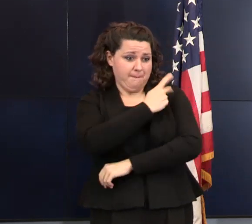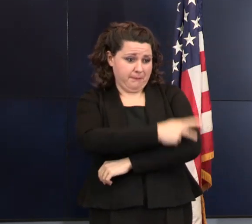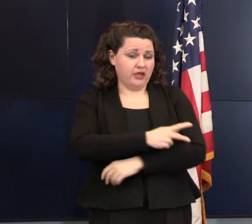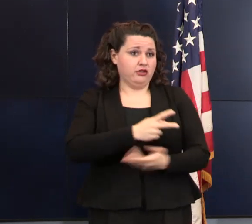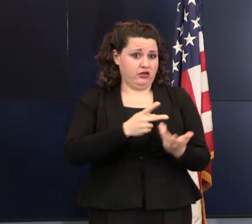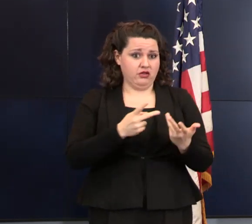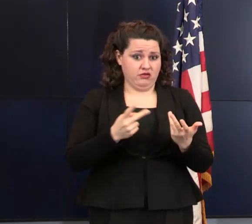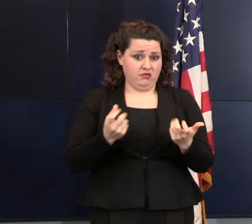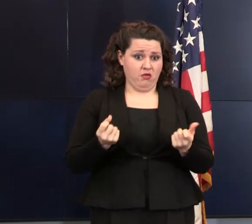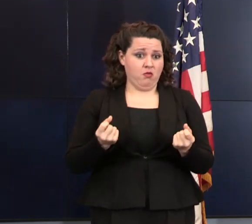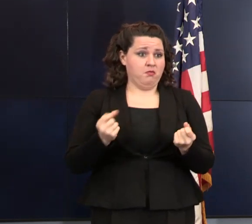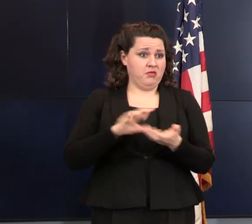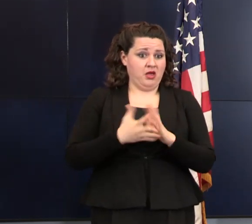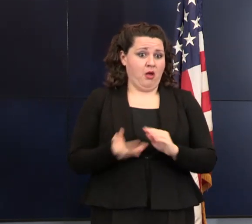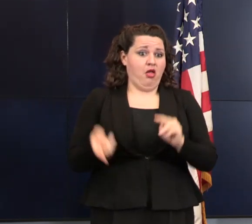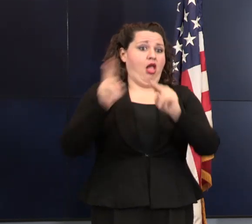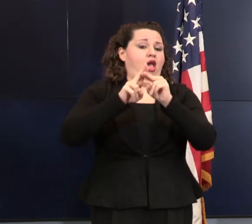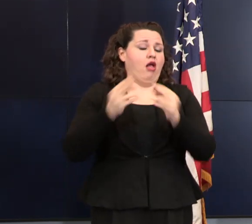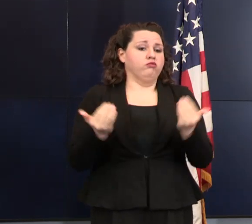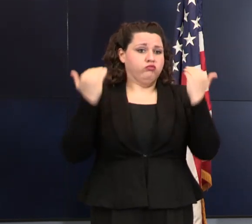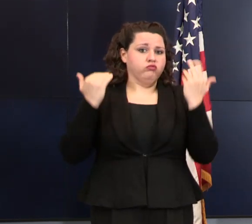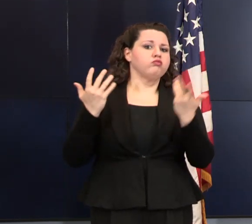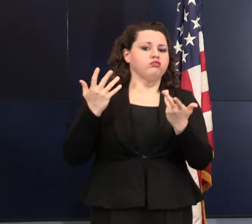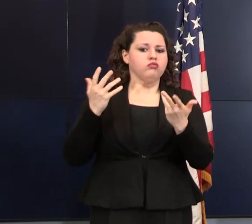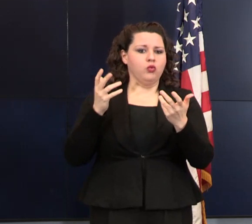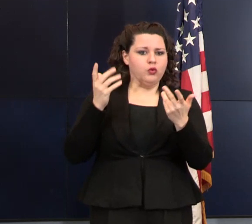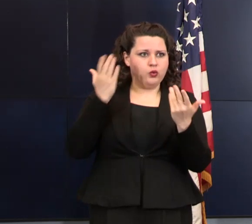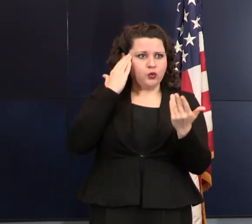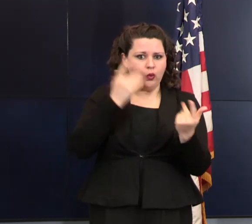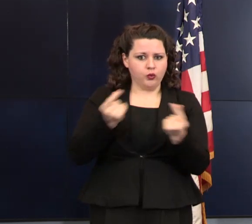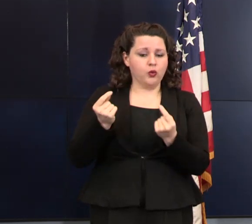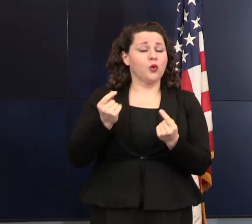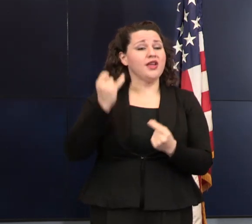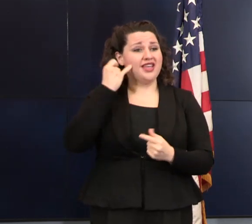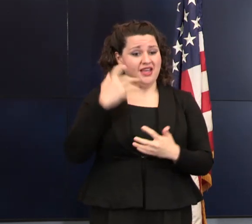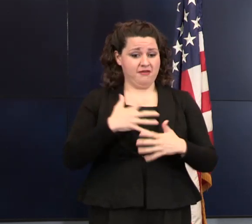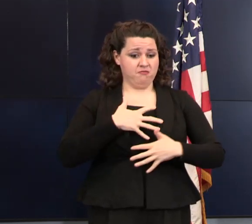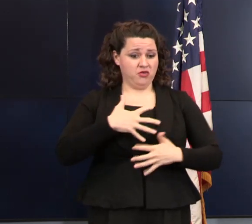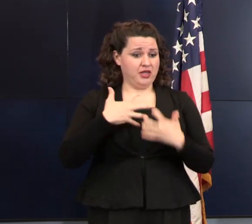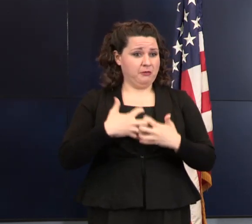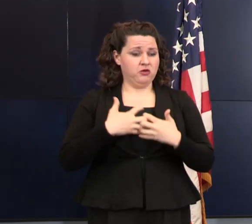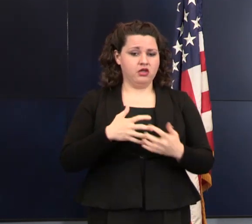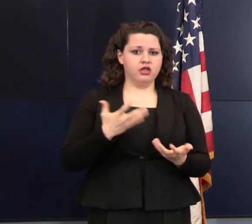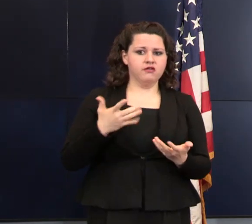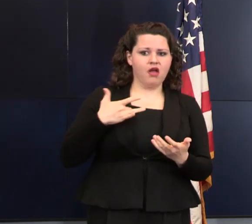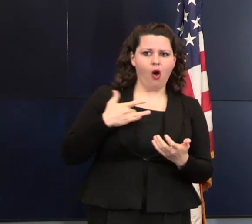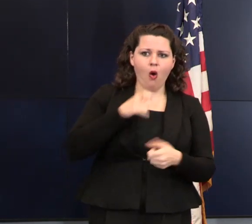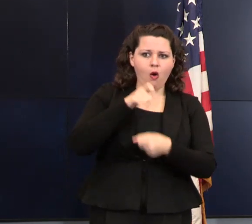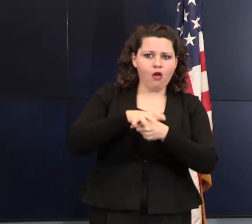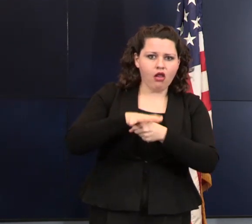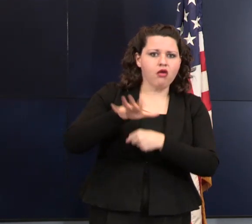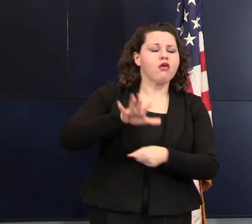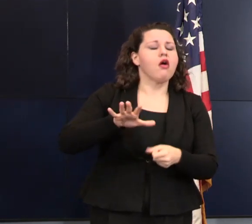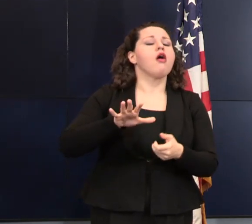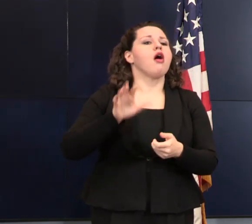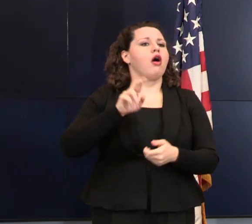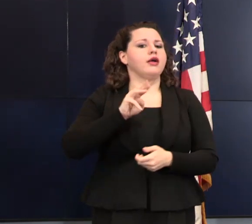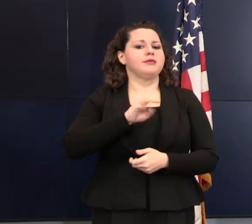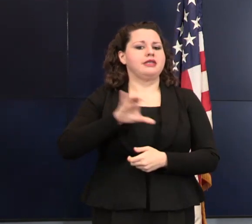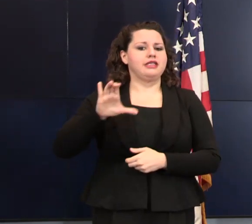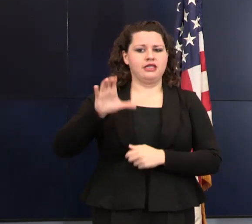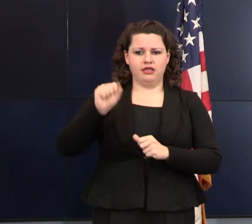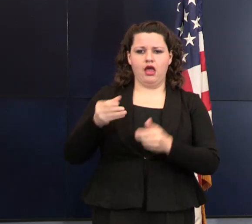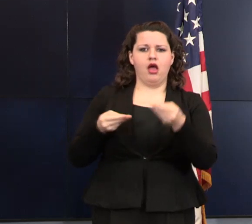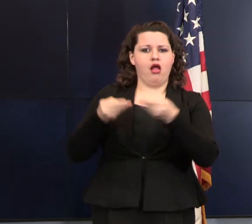volume dramatically increases. If critical equipment like vents are in short supply at a facility, the RMCC will